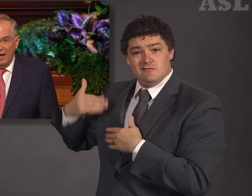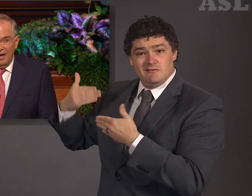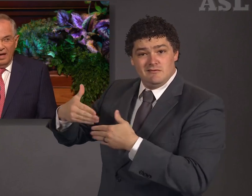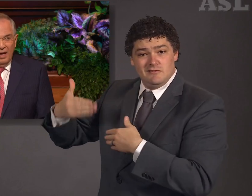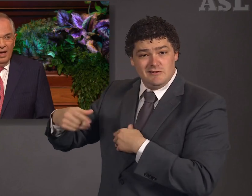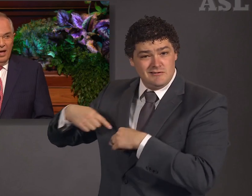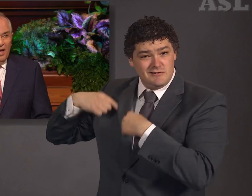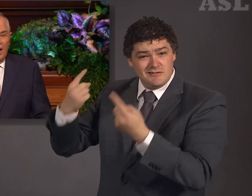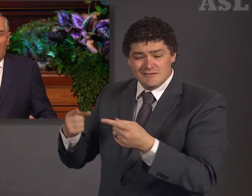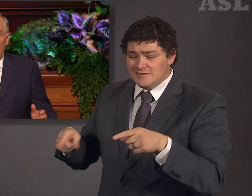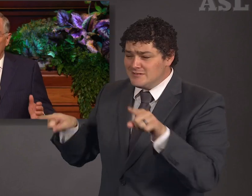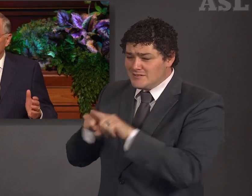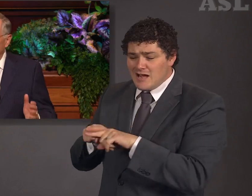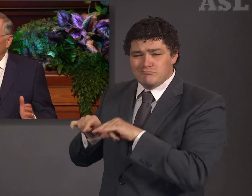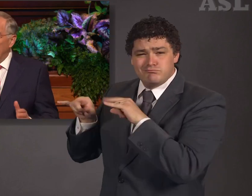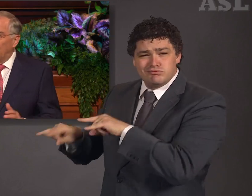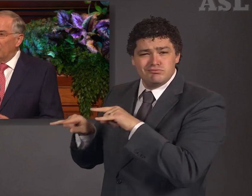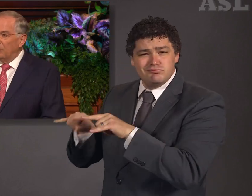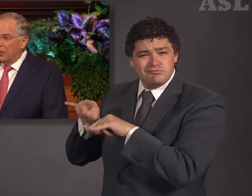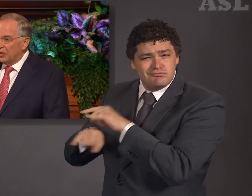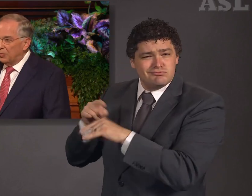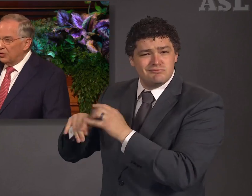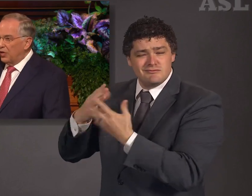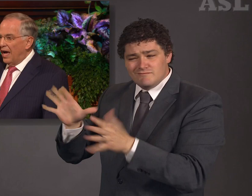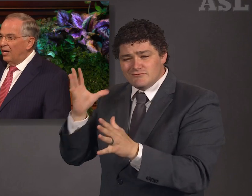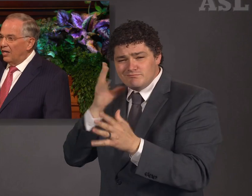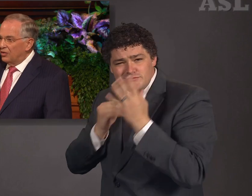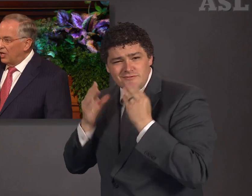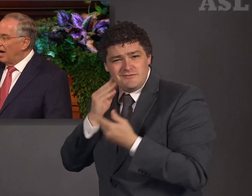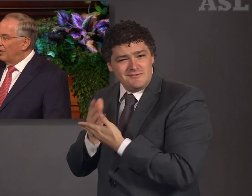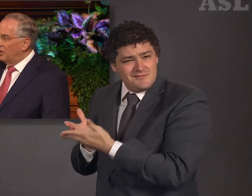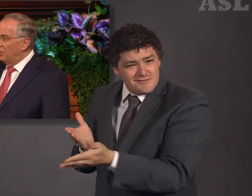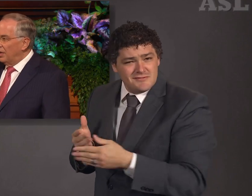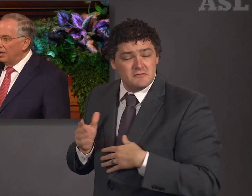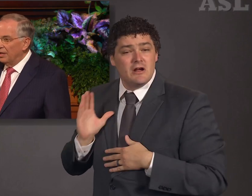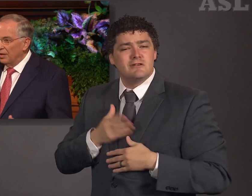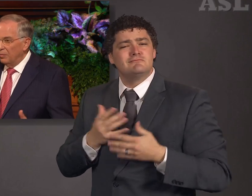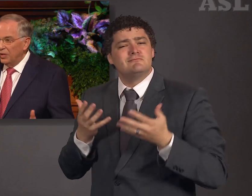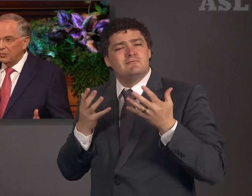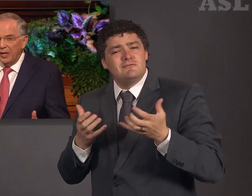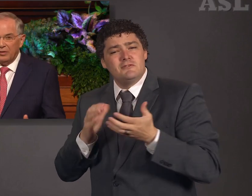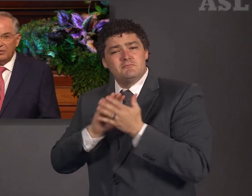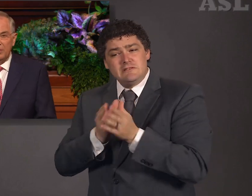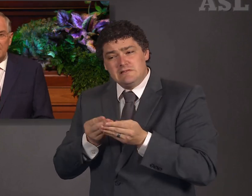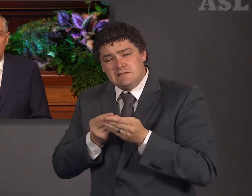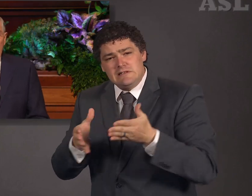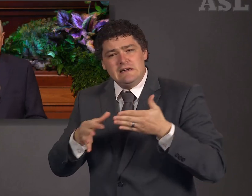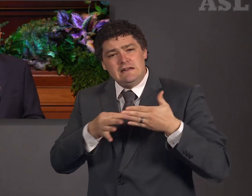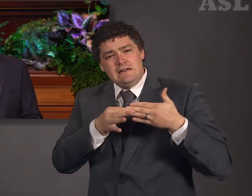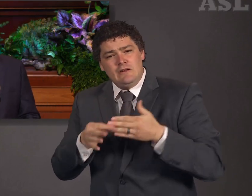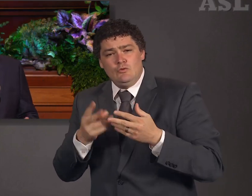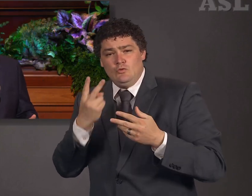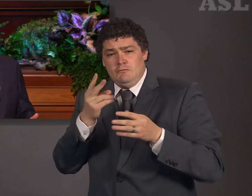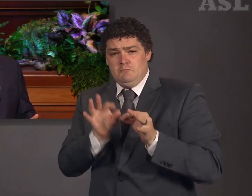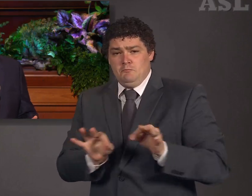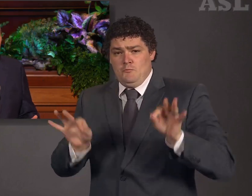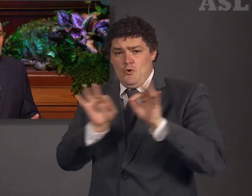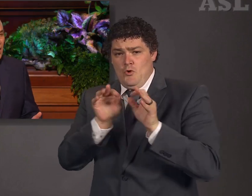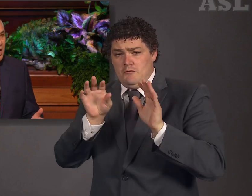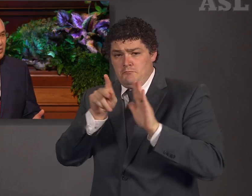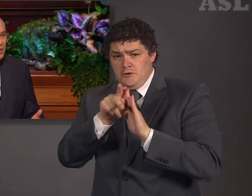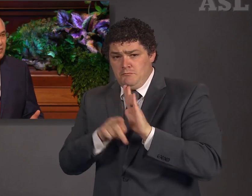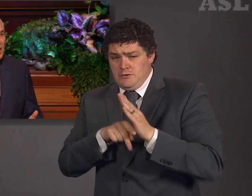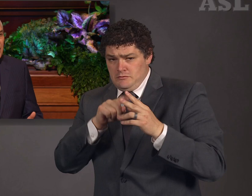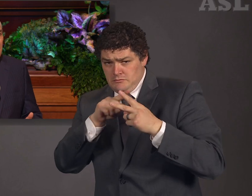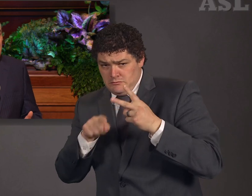Two important principles guide our desire to be peacemakers. First,